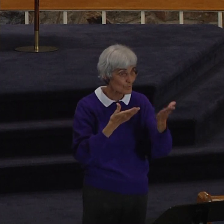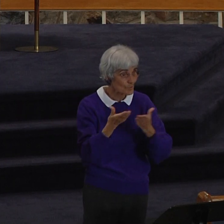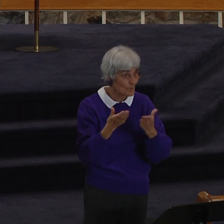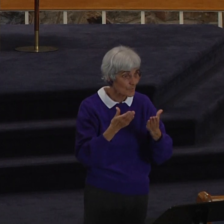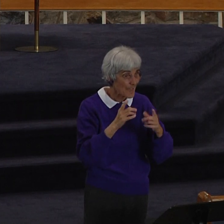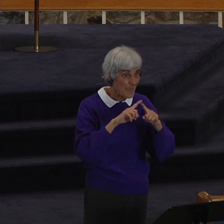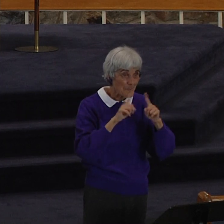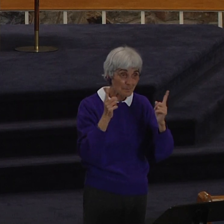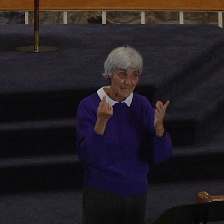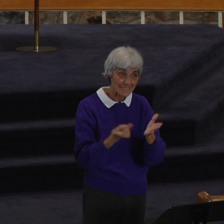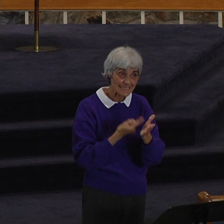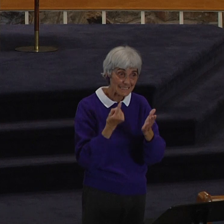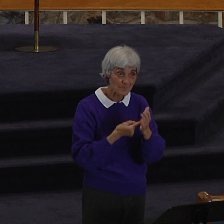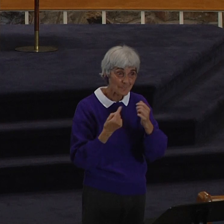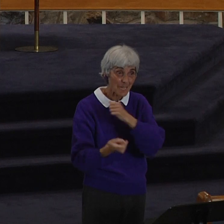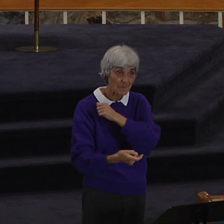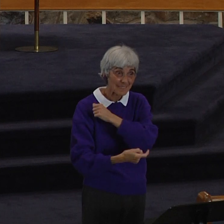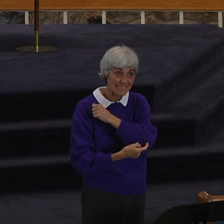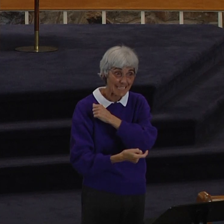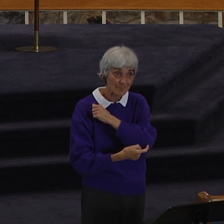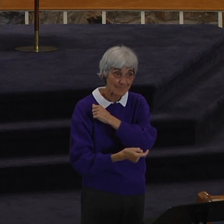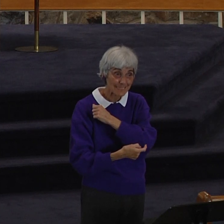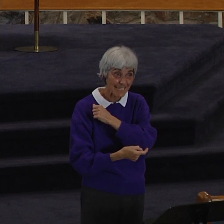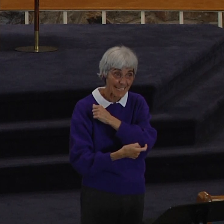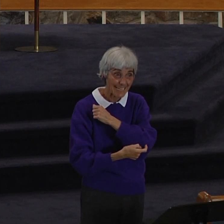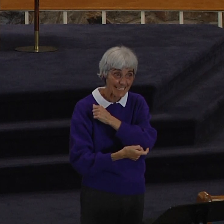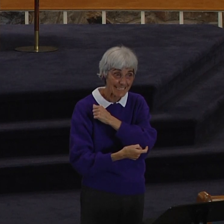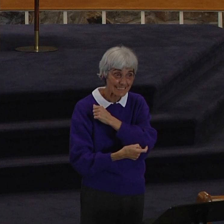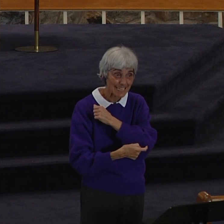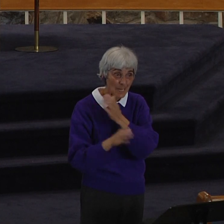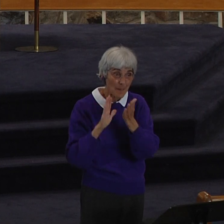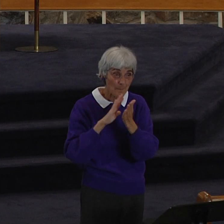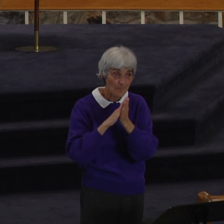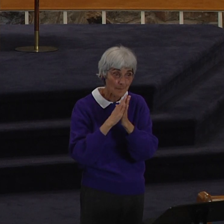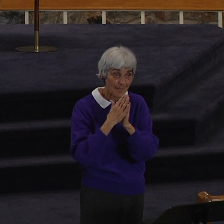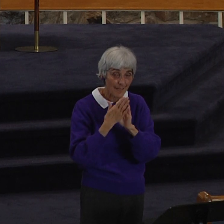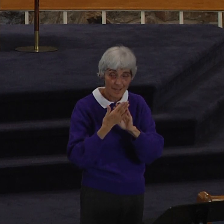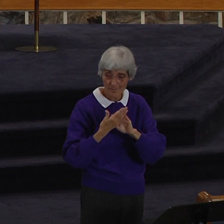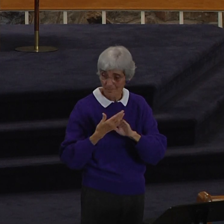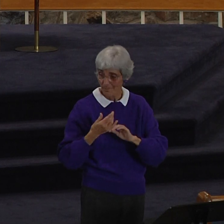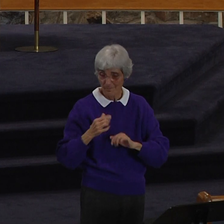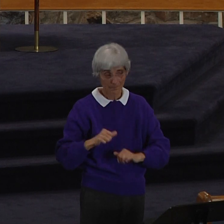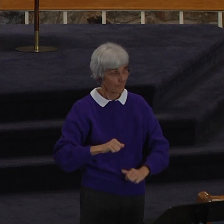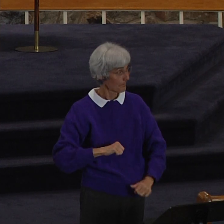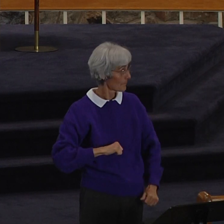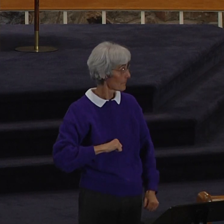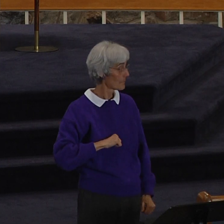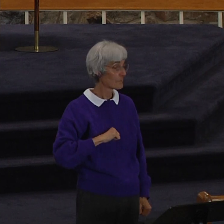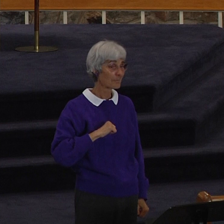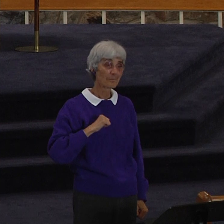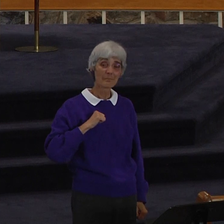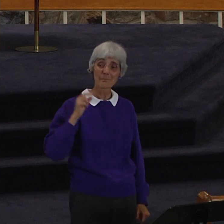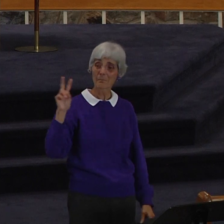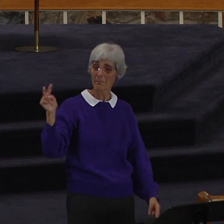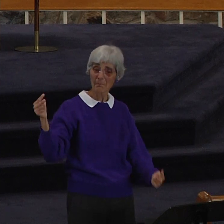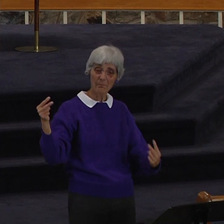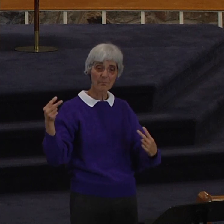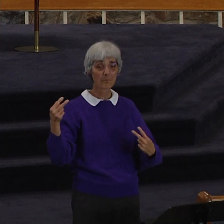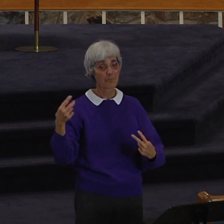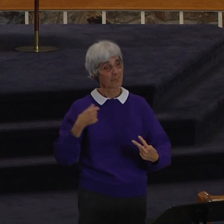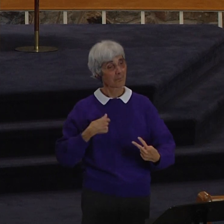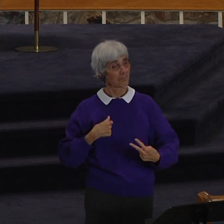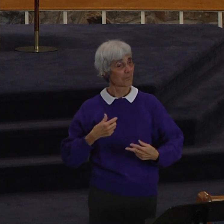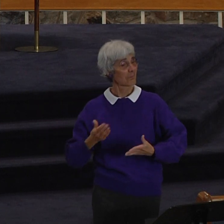to become and continue to be self-centered, to start to think,